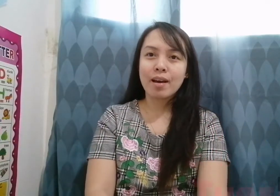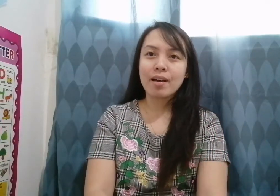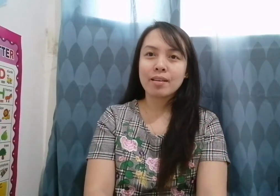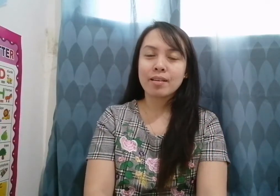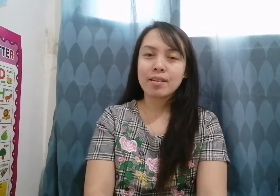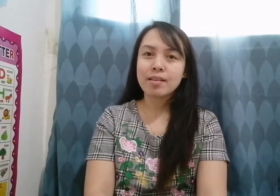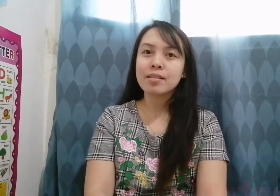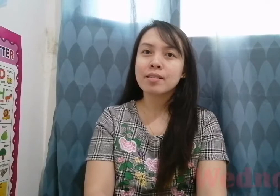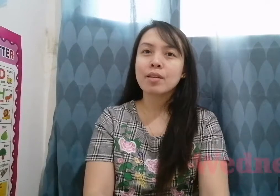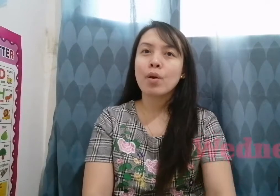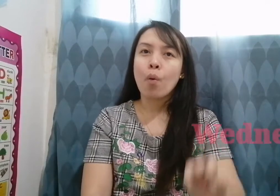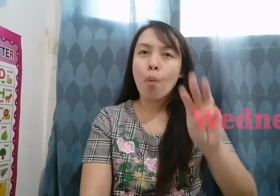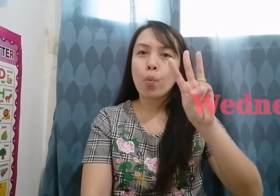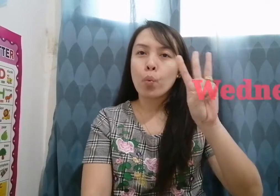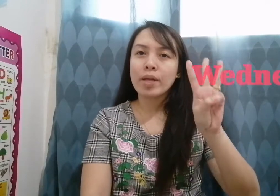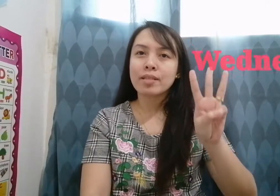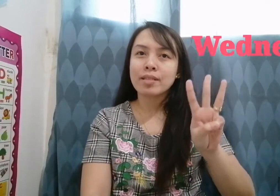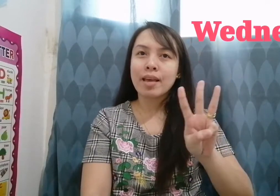Al-Arbi'a is Wednesday.